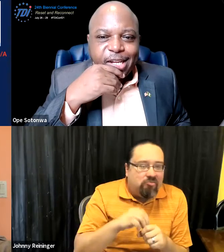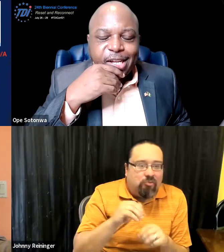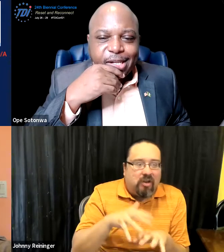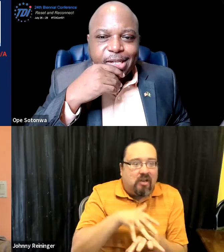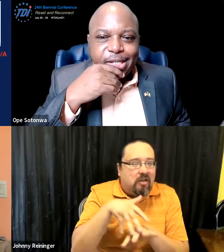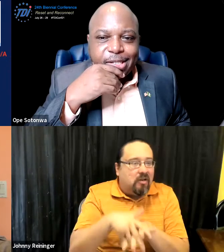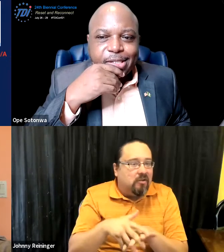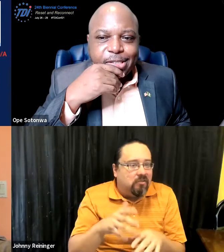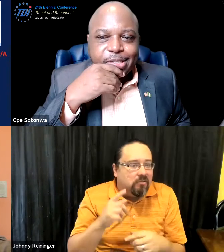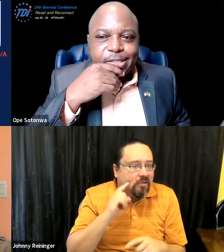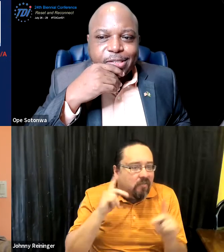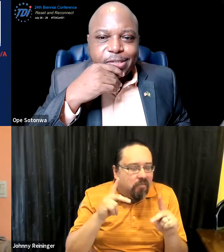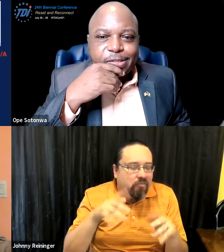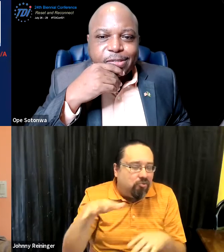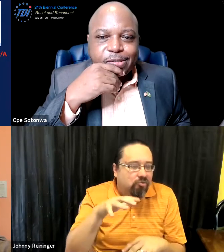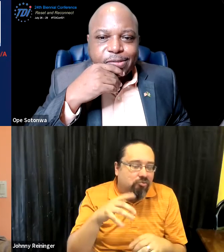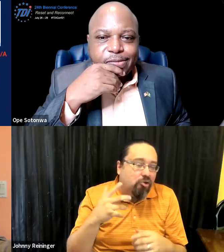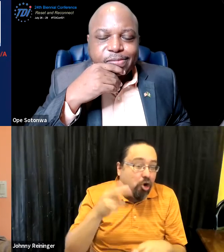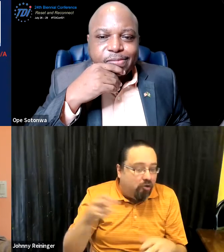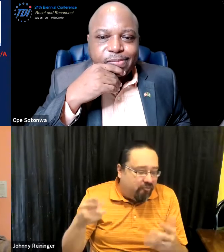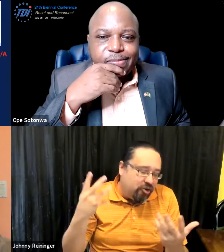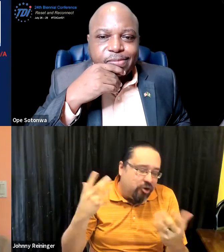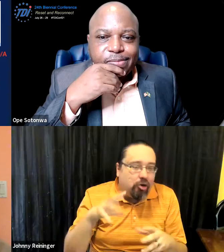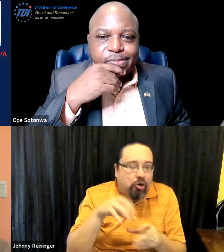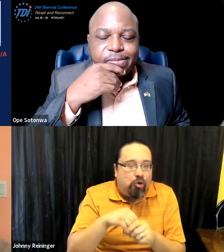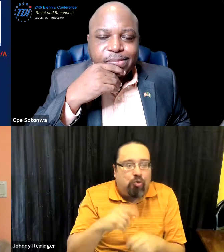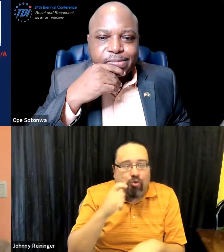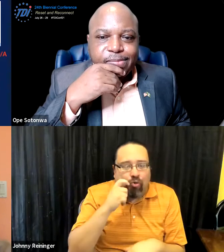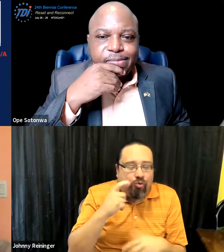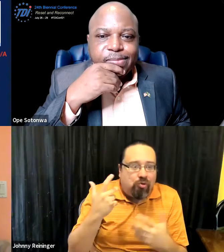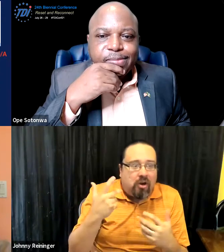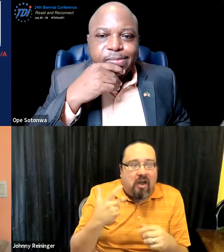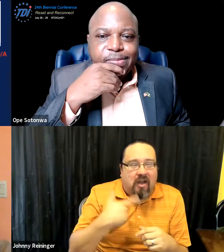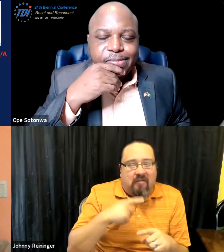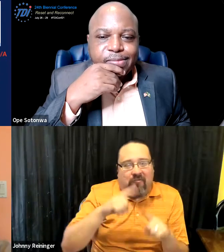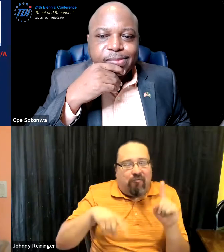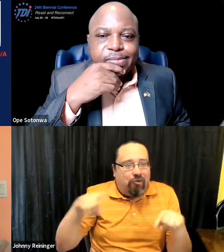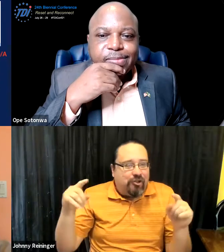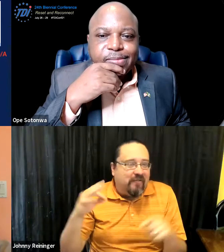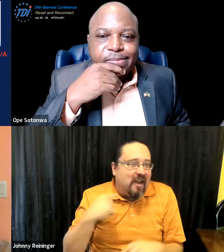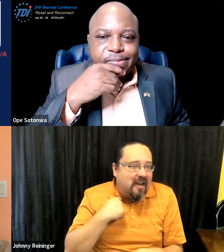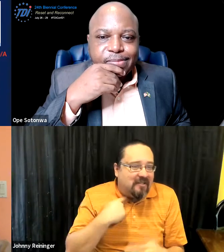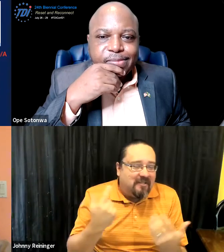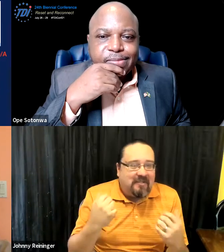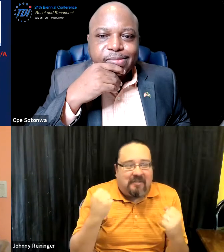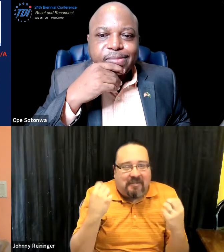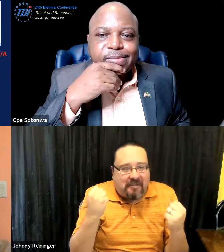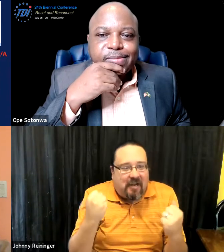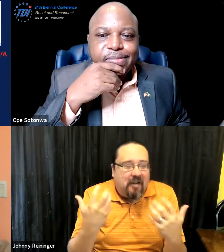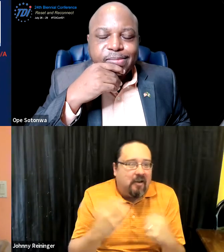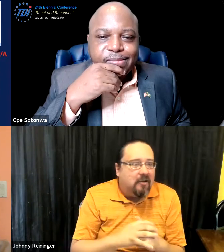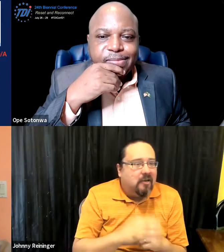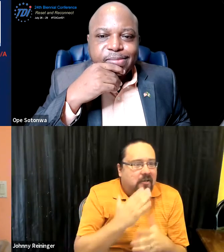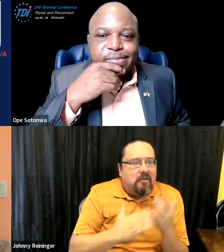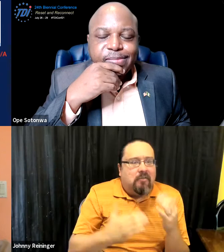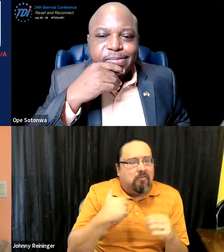Yeah, I mean, we experience the same thing, Johnny here, by the way, especially for Indigenous, deaf, and hard of hearing people included. You